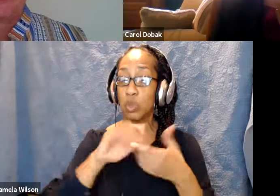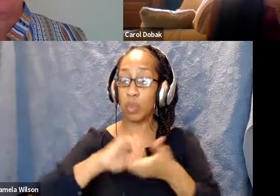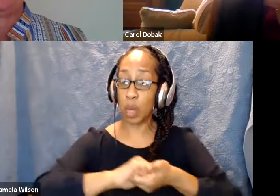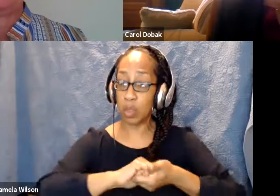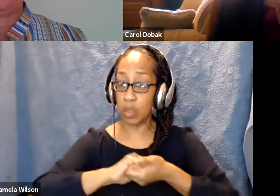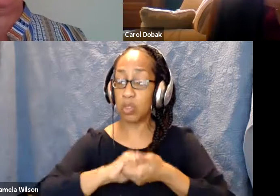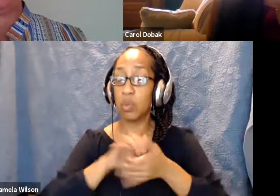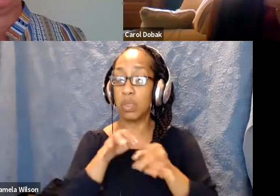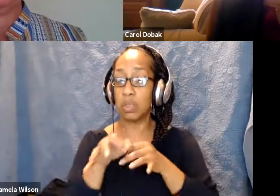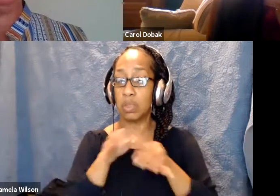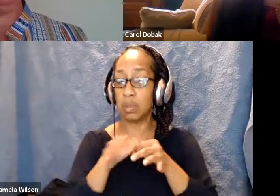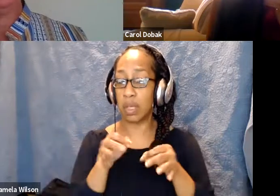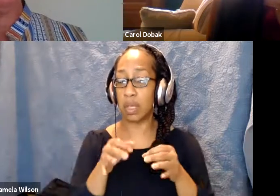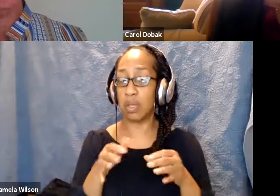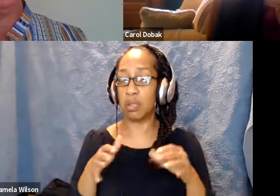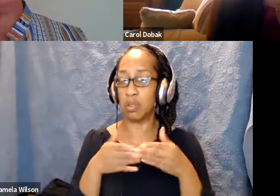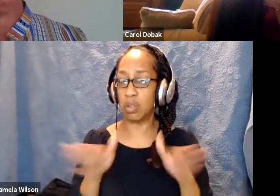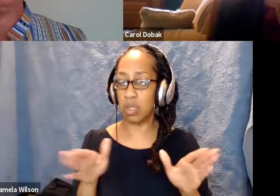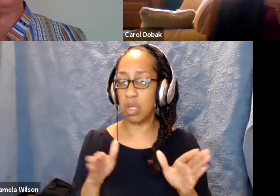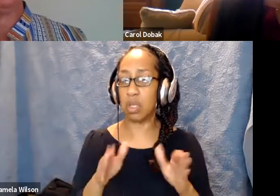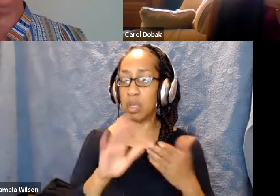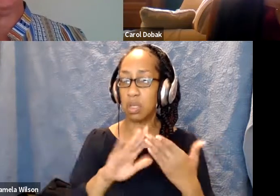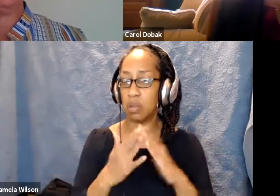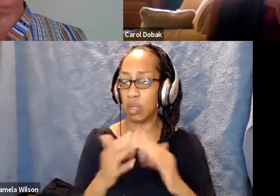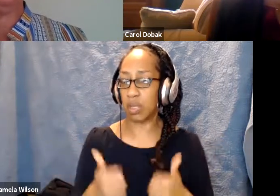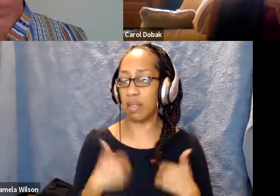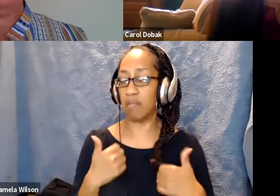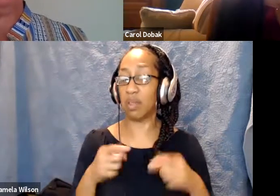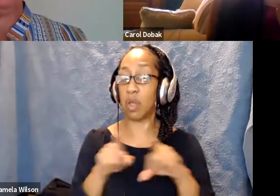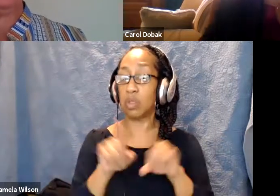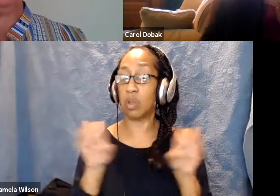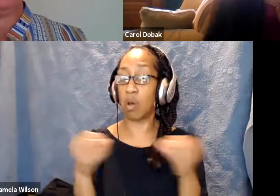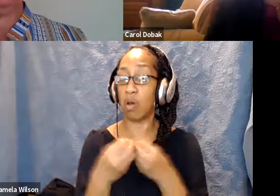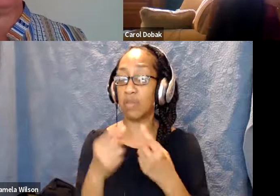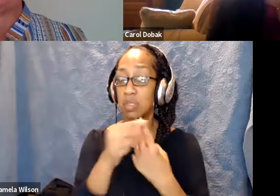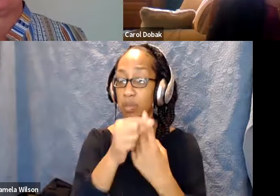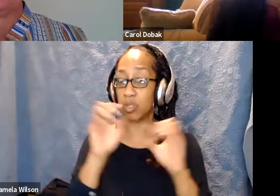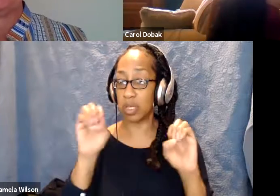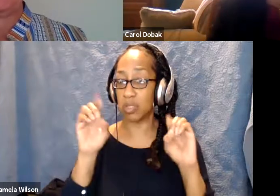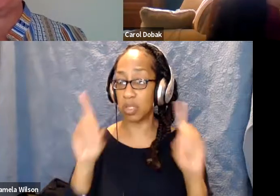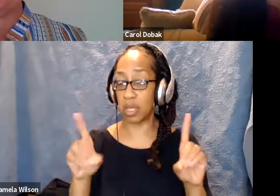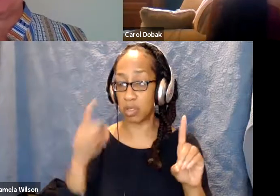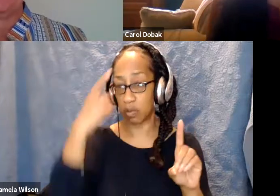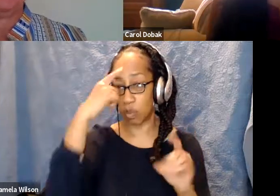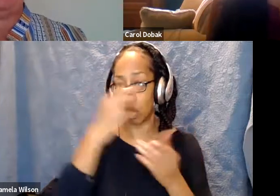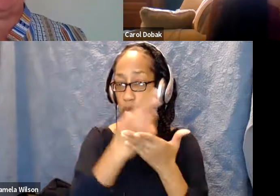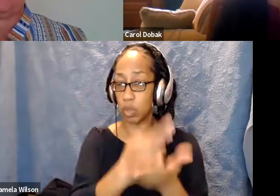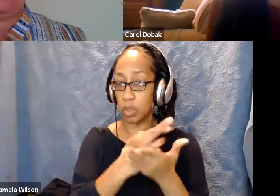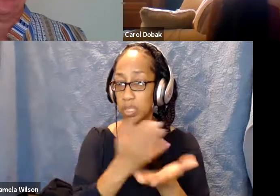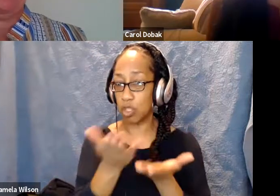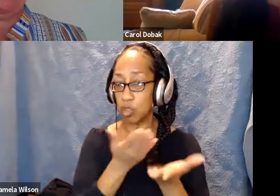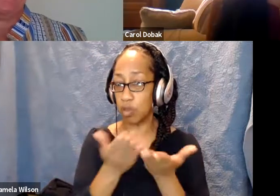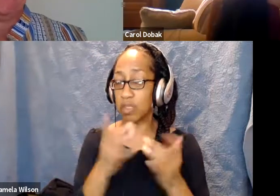partnership between the Administration for Community Living and the Office of Special Education and Rehabilitative Services at the Department